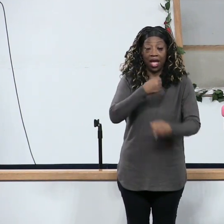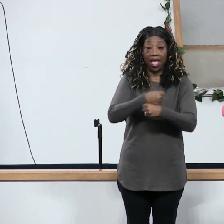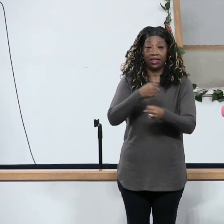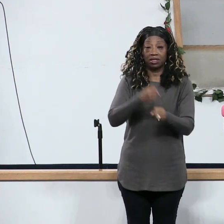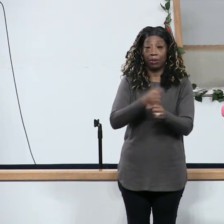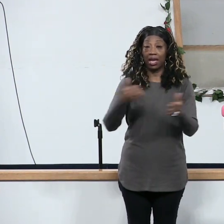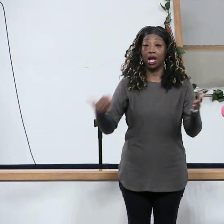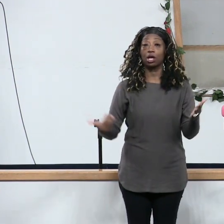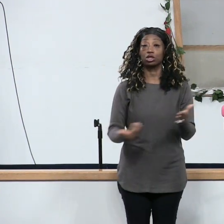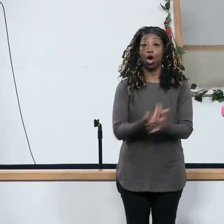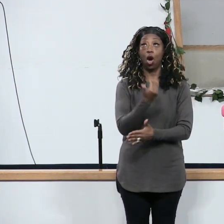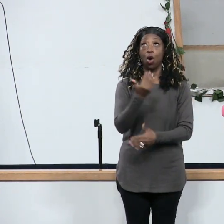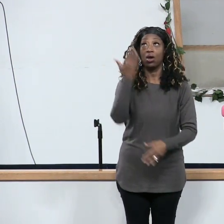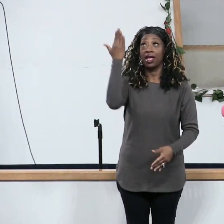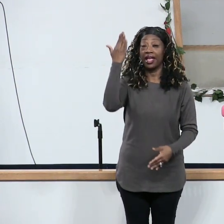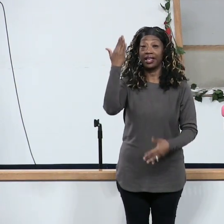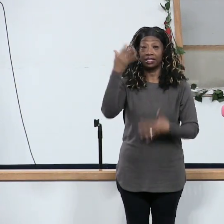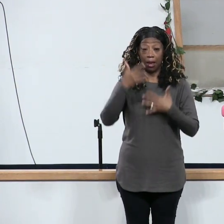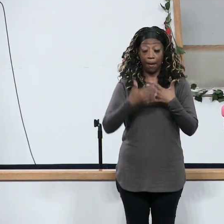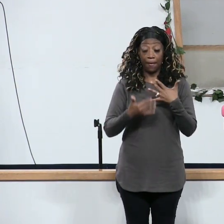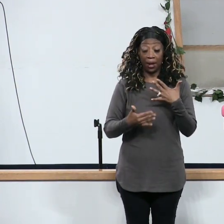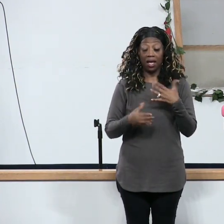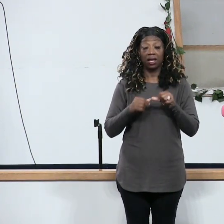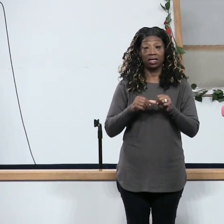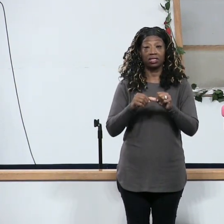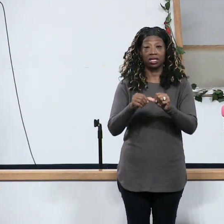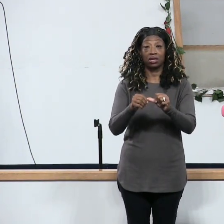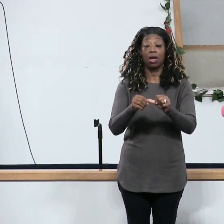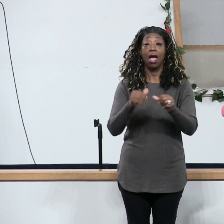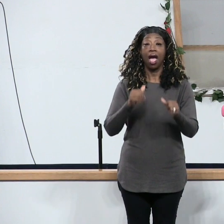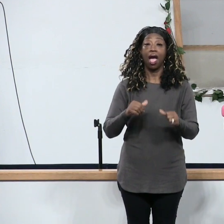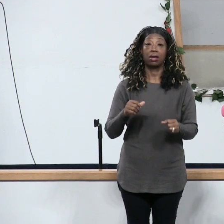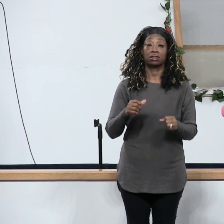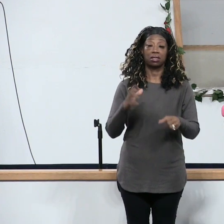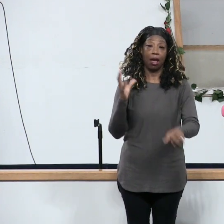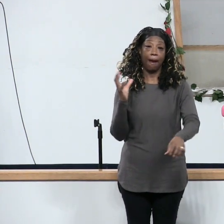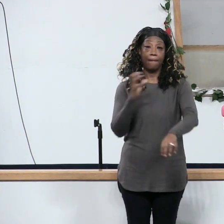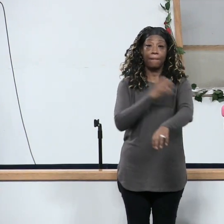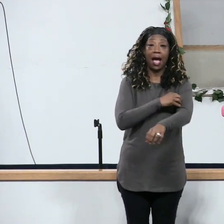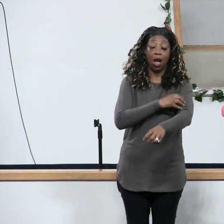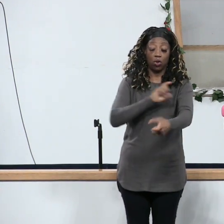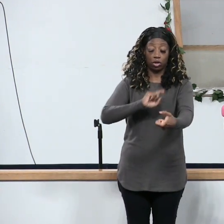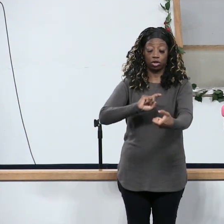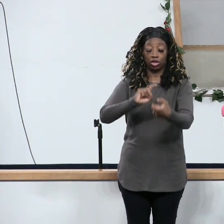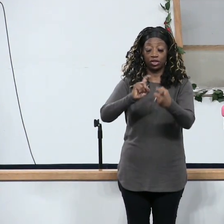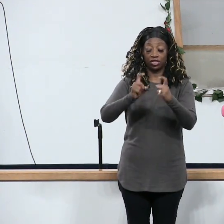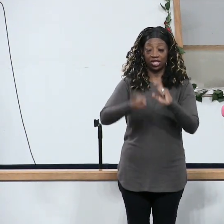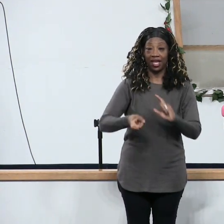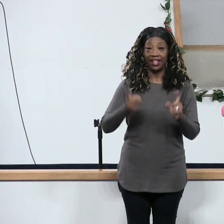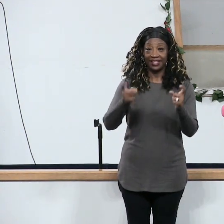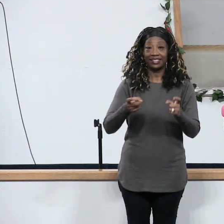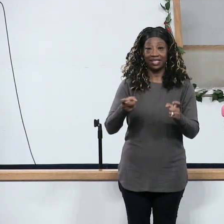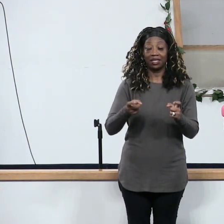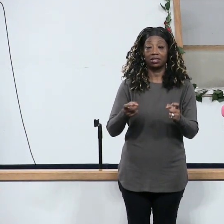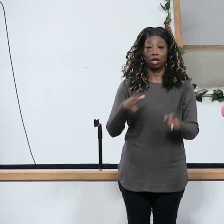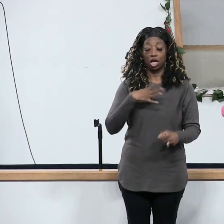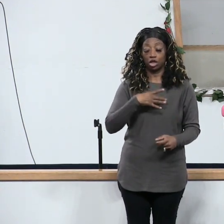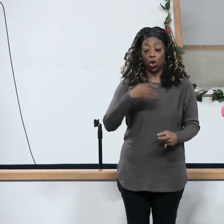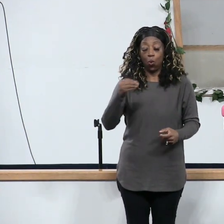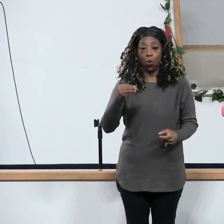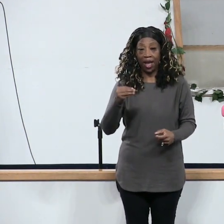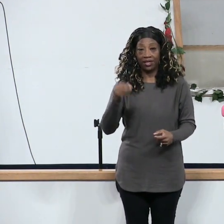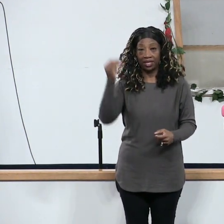whole. His blood still has the power to turn sin, which is like scarlet, into white as